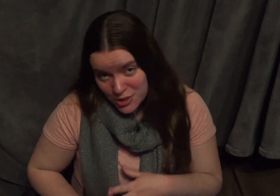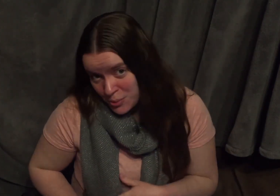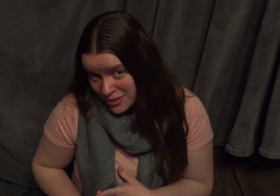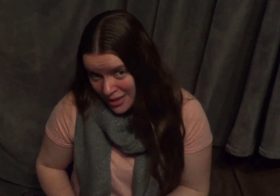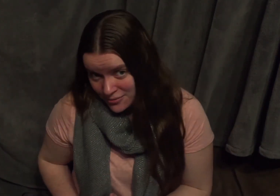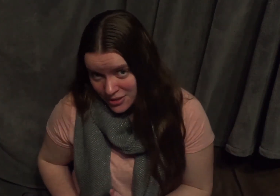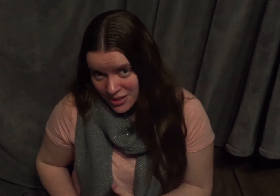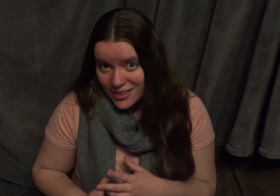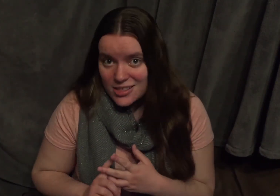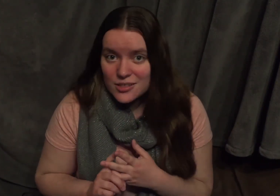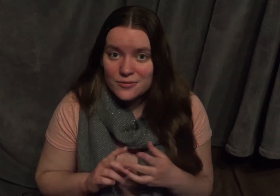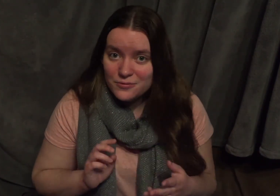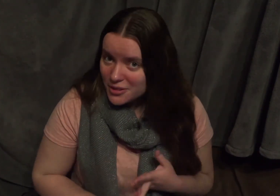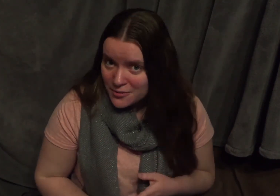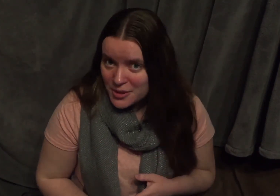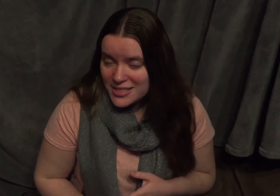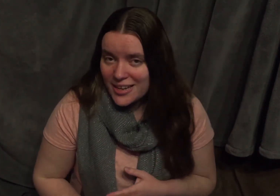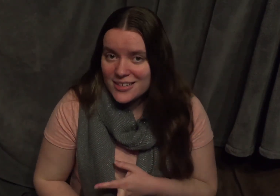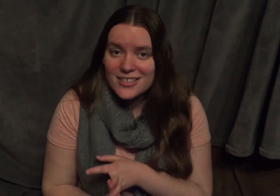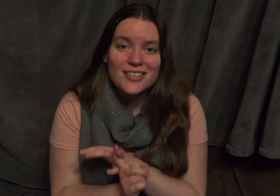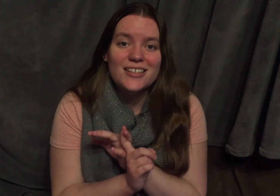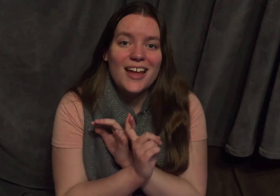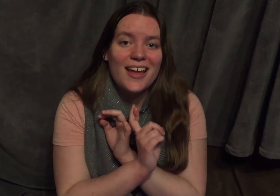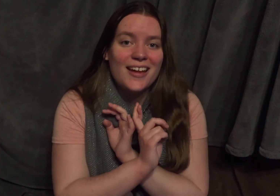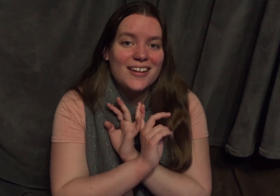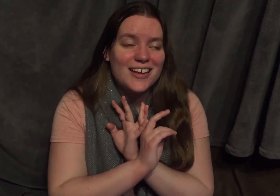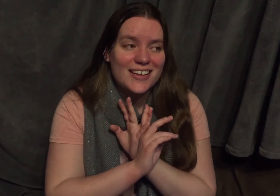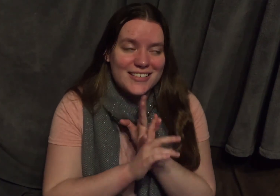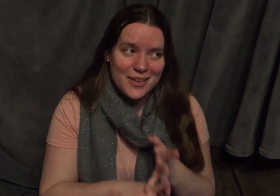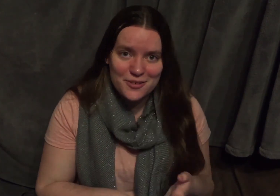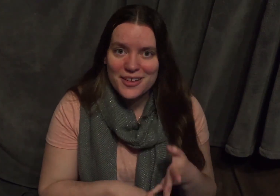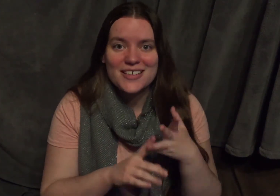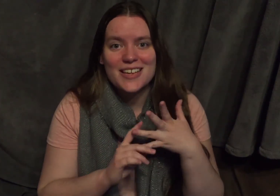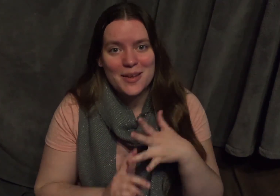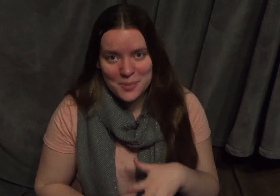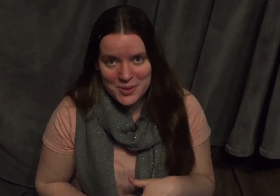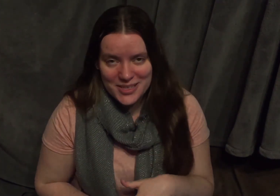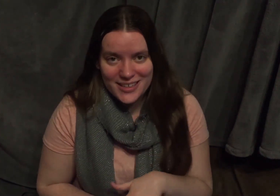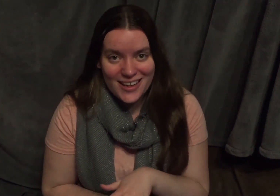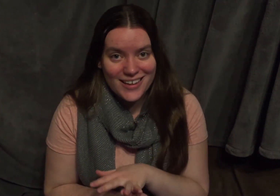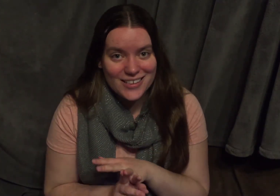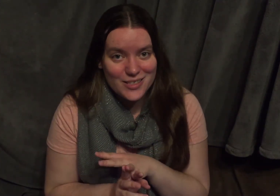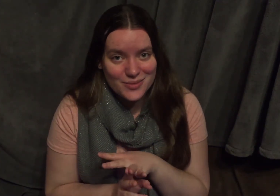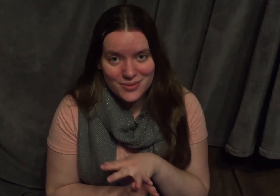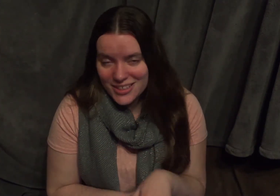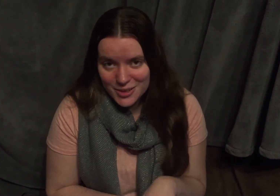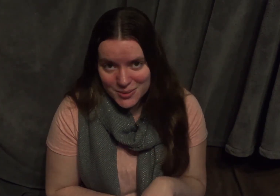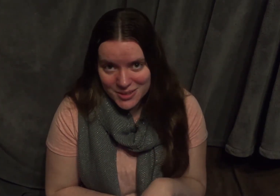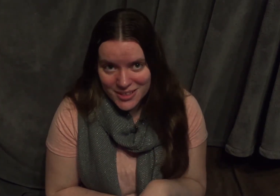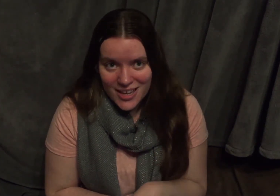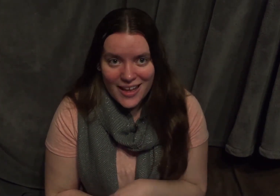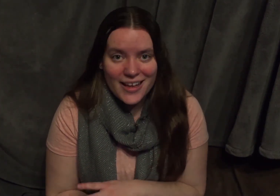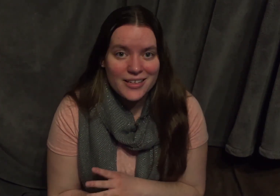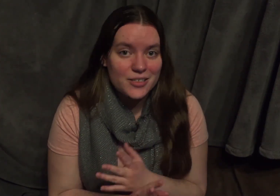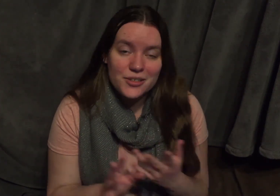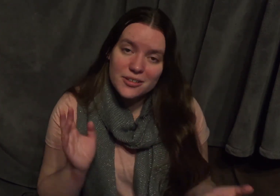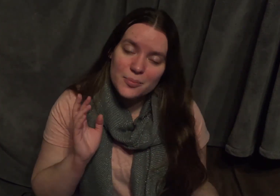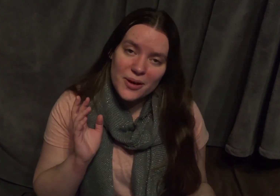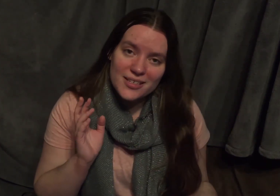visual novel that's fully voice acted and has sound effects and music, and it's really cool. And during the